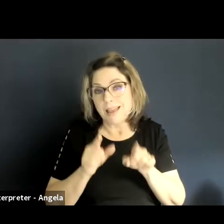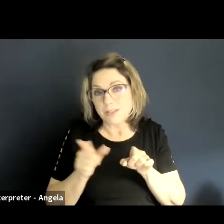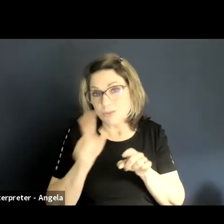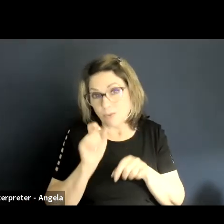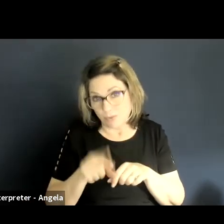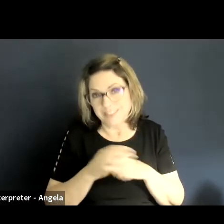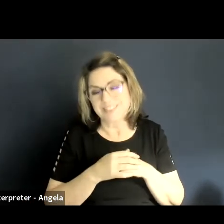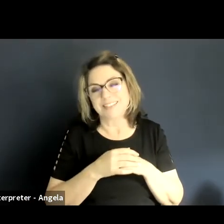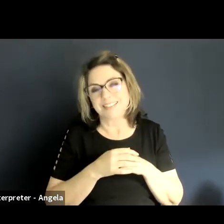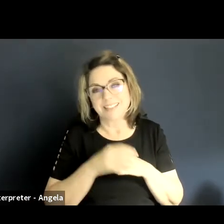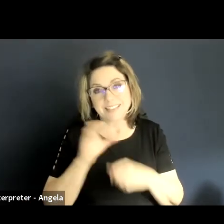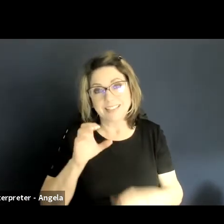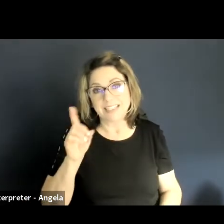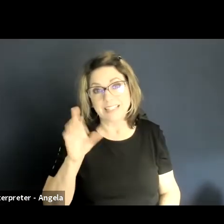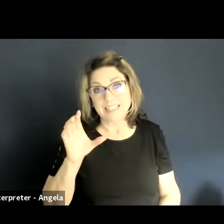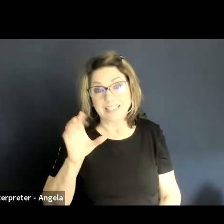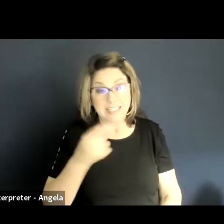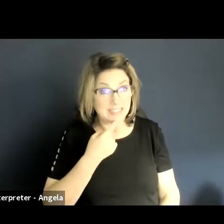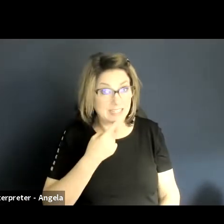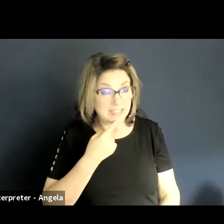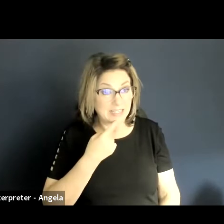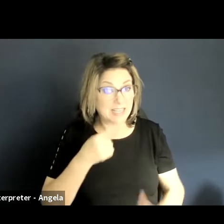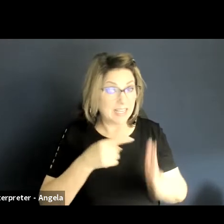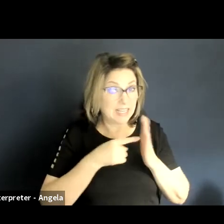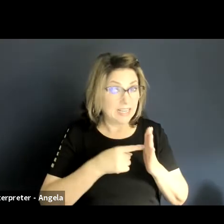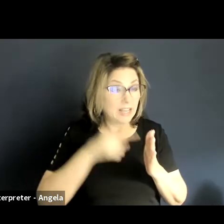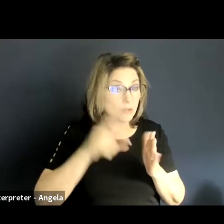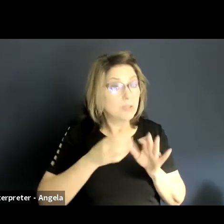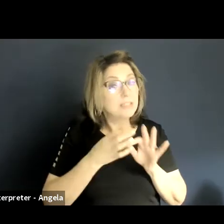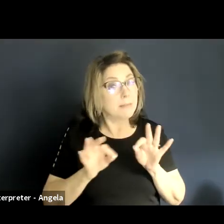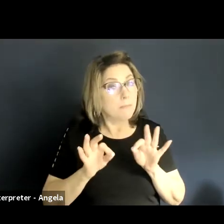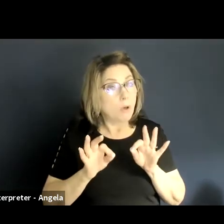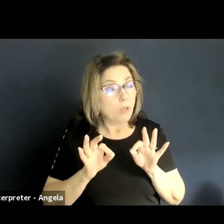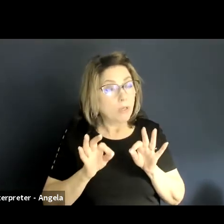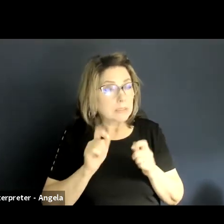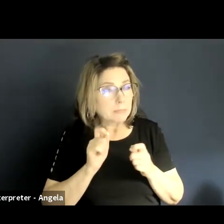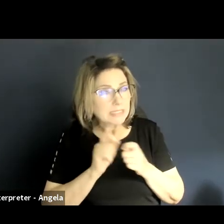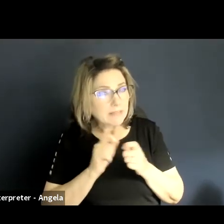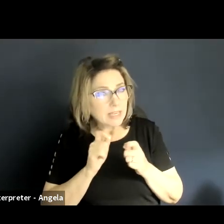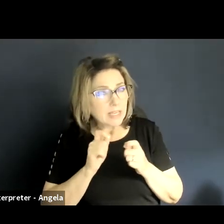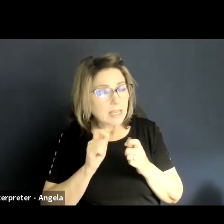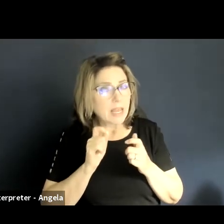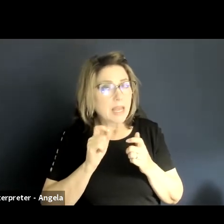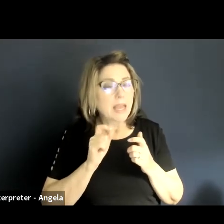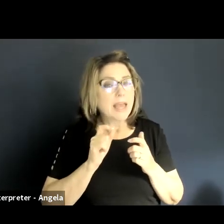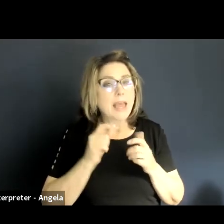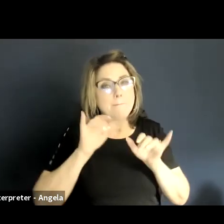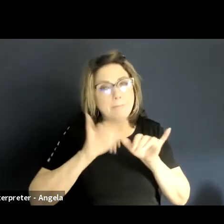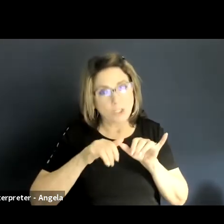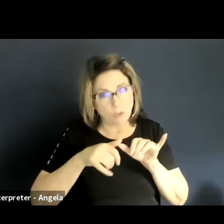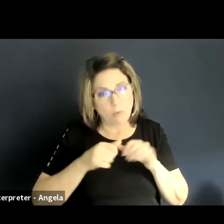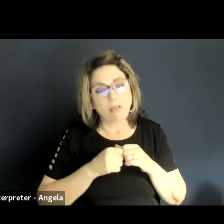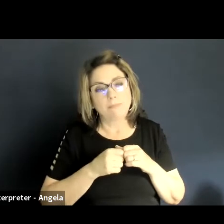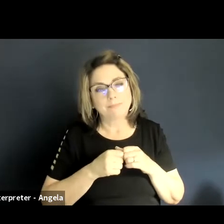Okay, so as the CDC says, the indicators should be simple, precise, and measurable. Let's focus on